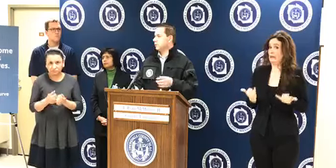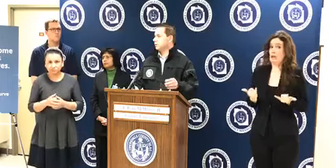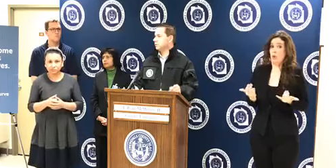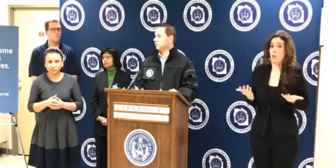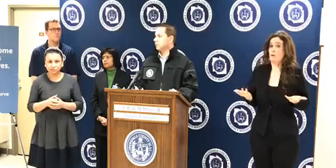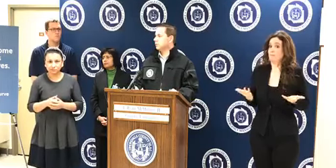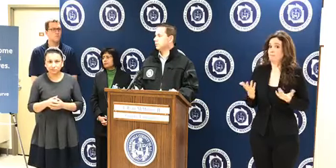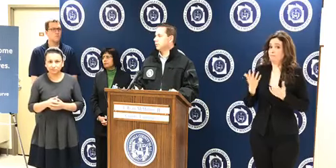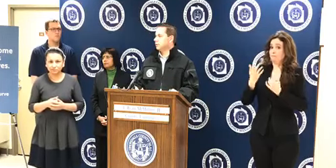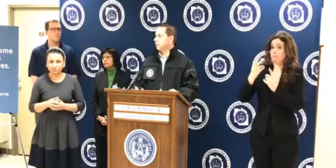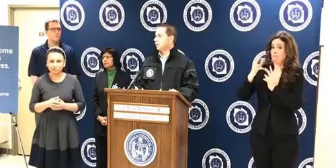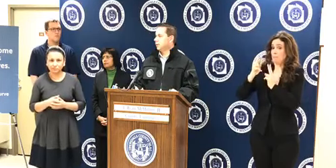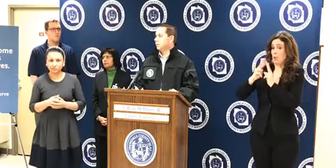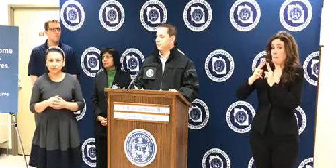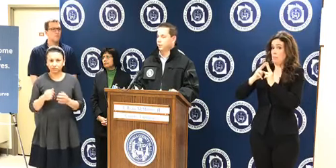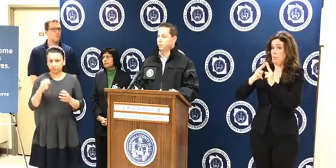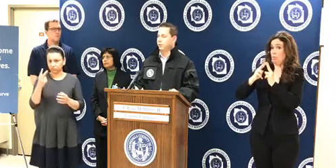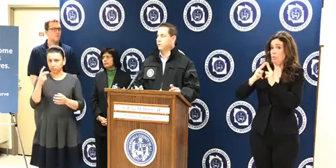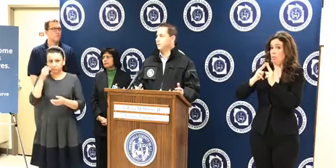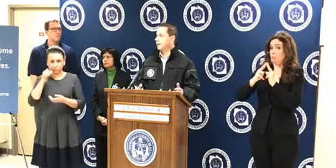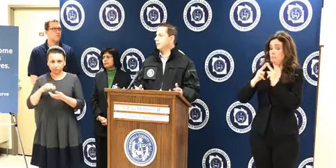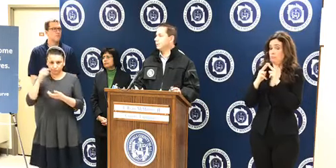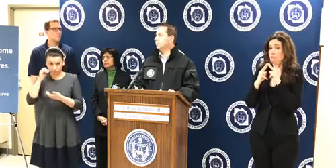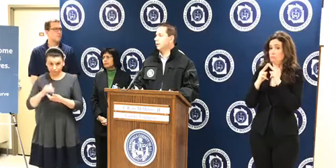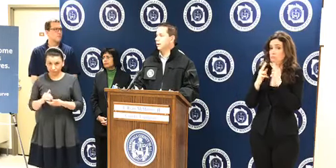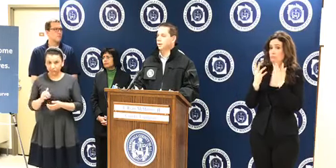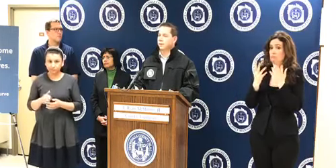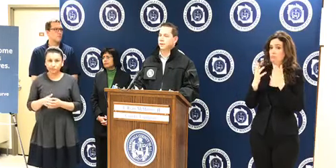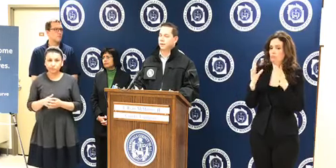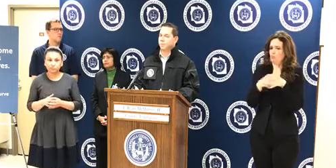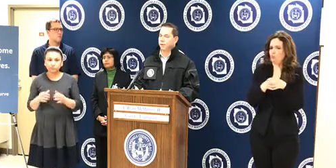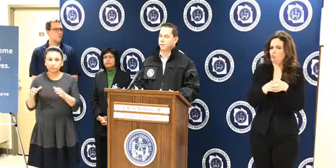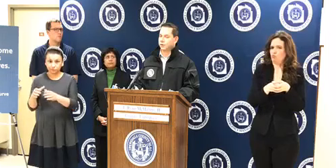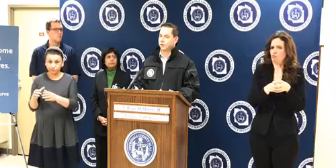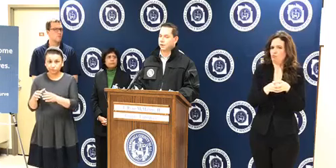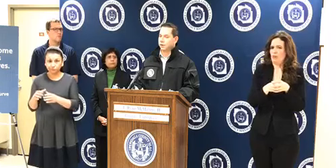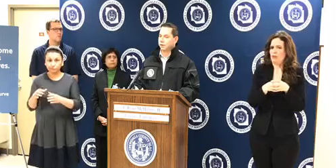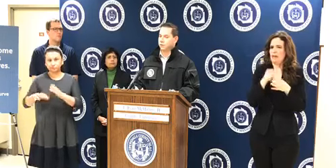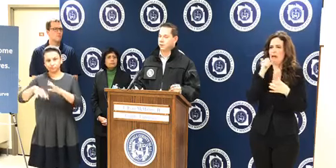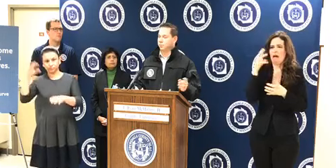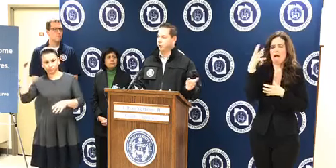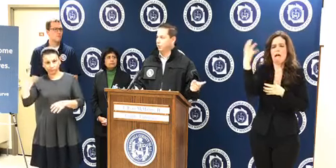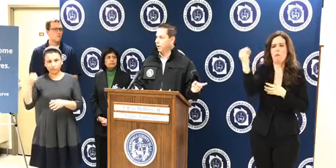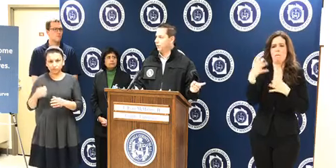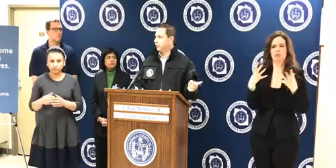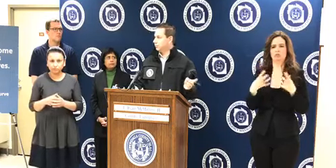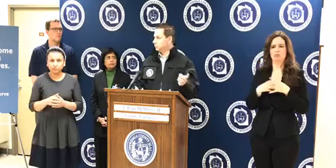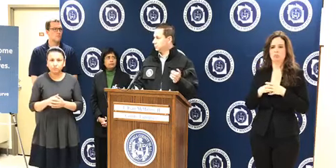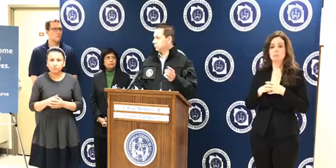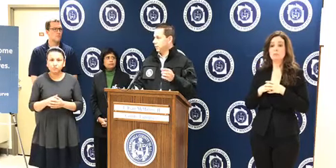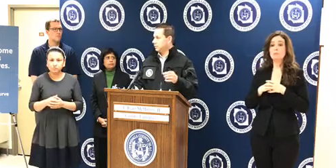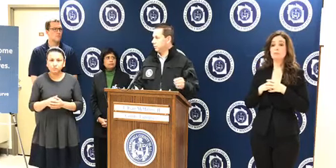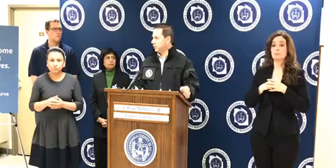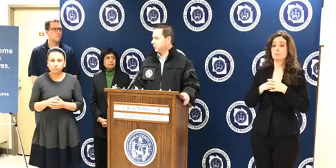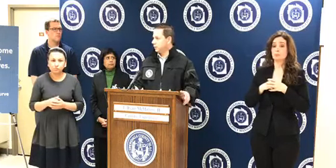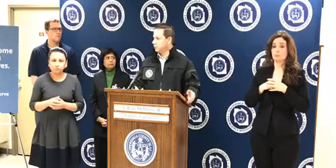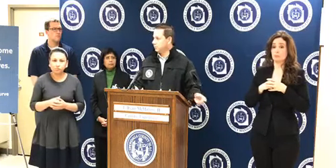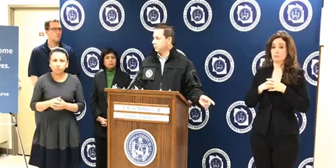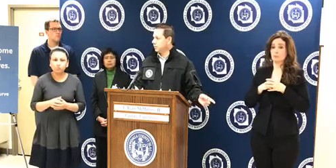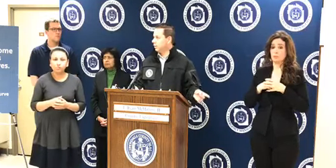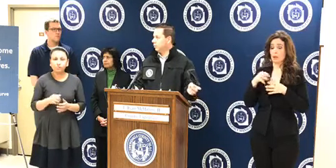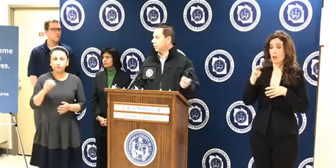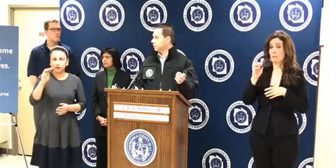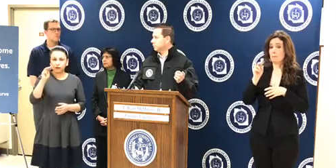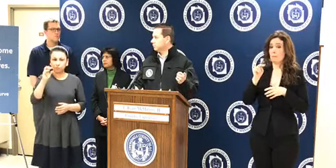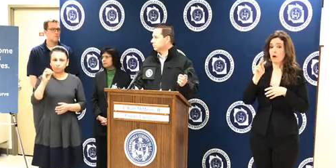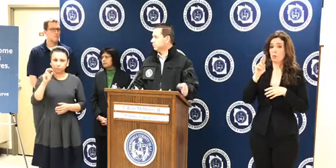positive cases are pretty contained. But certainly, look at Monroe County. Last week had a case, somebody